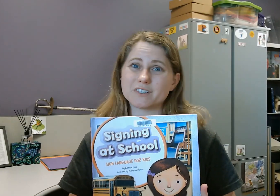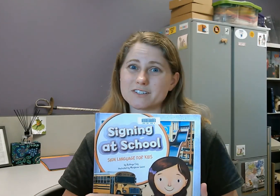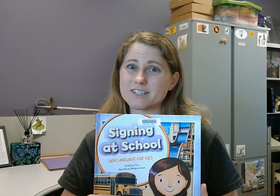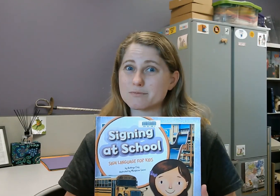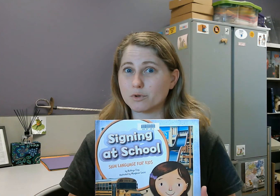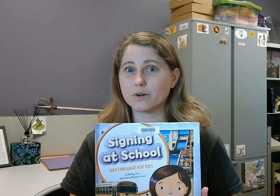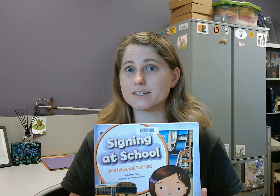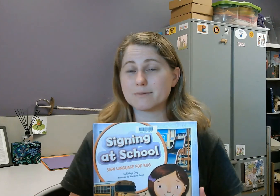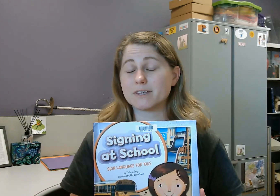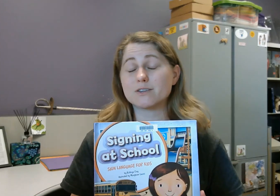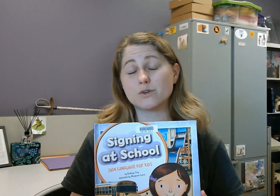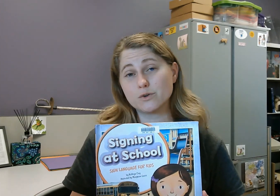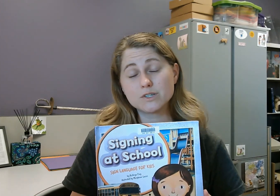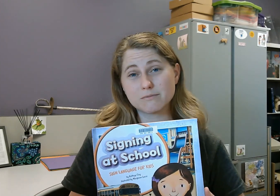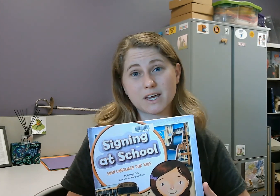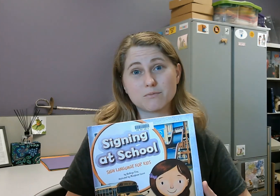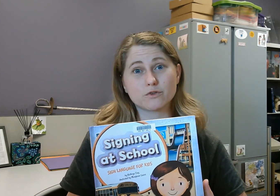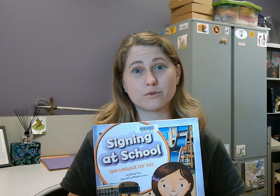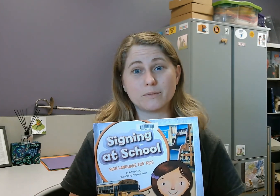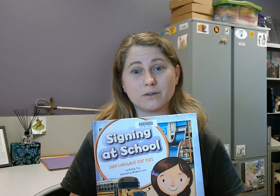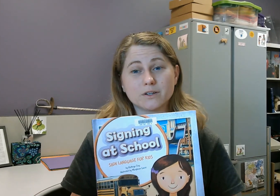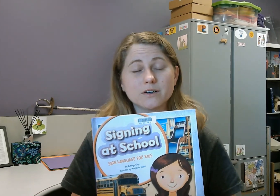just exploring something new to make it more familiar.